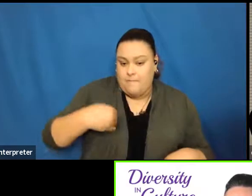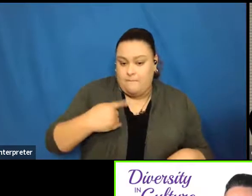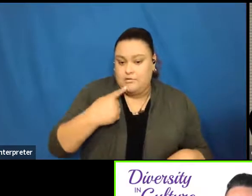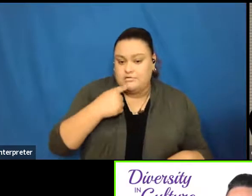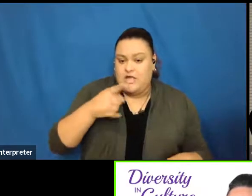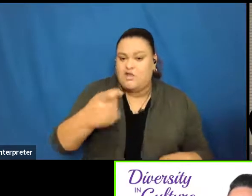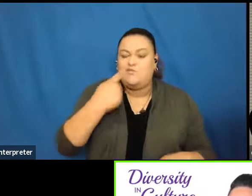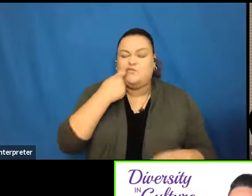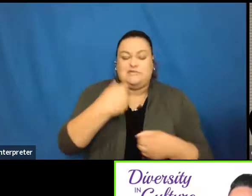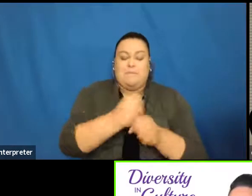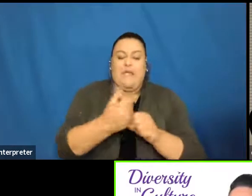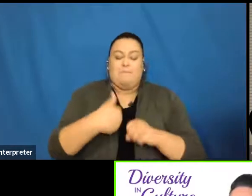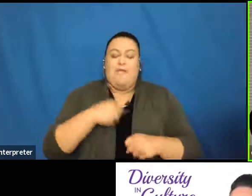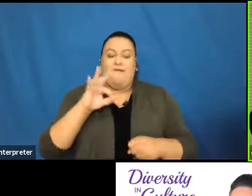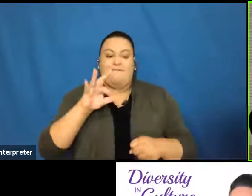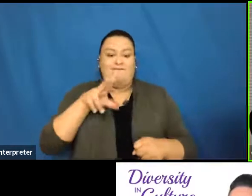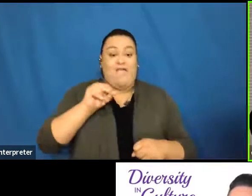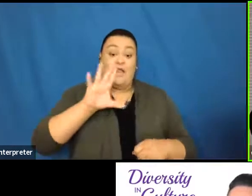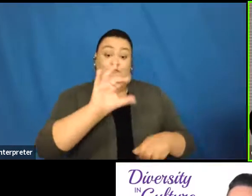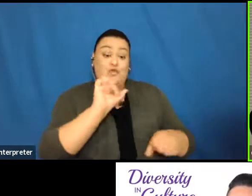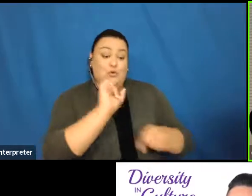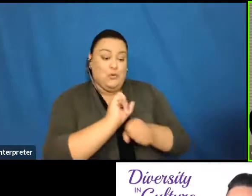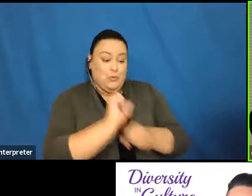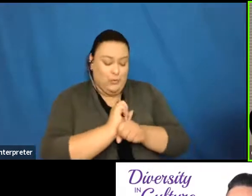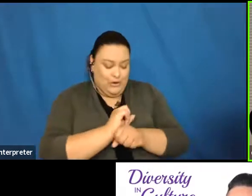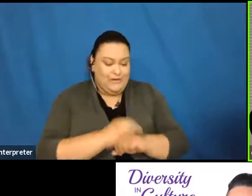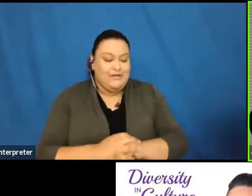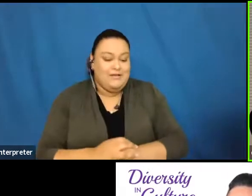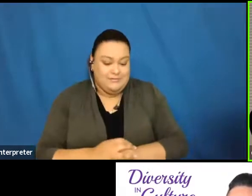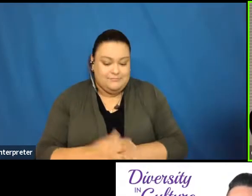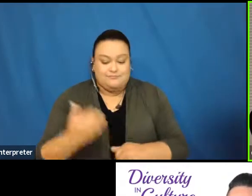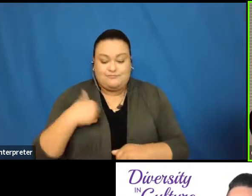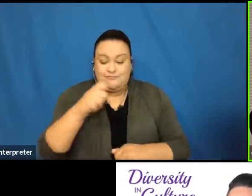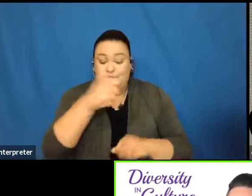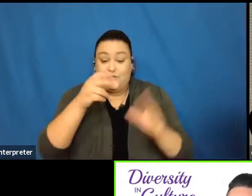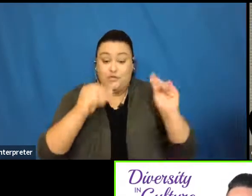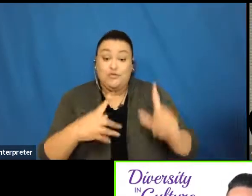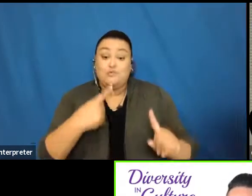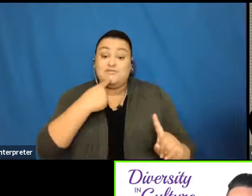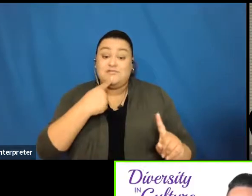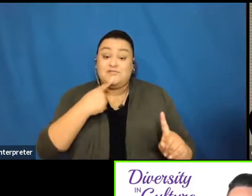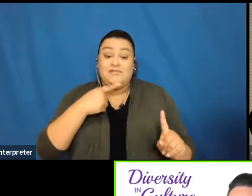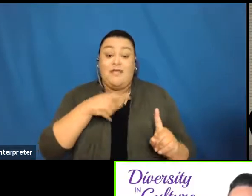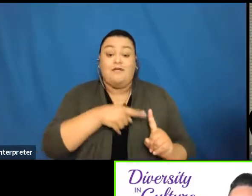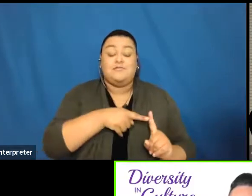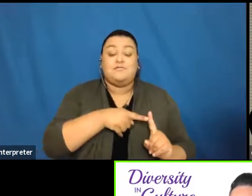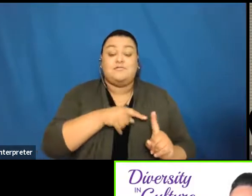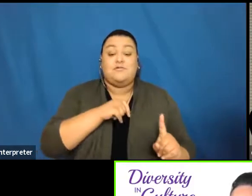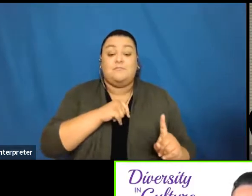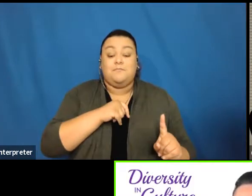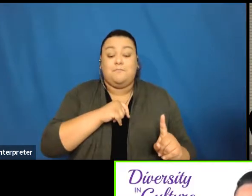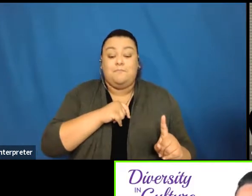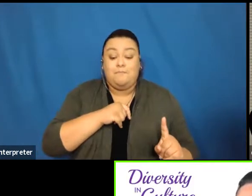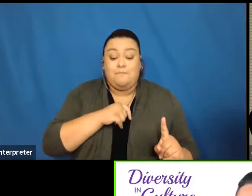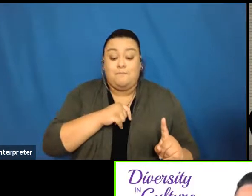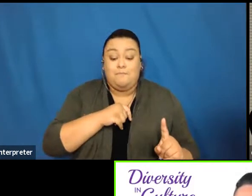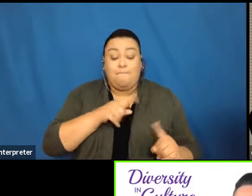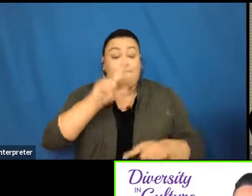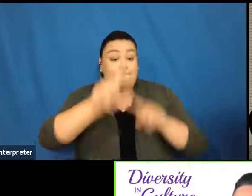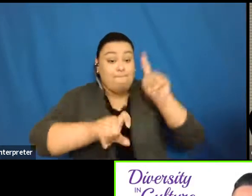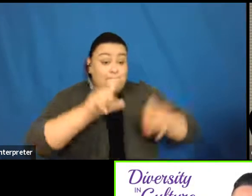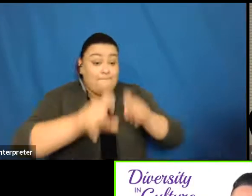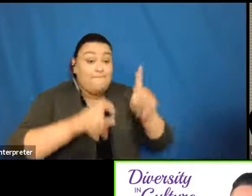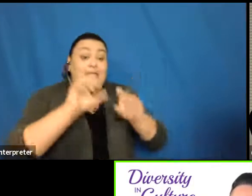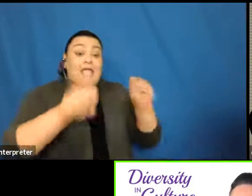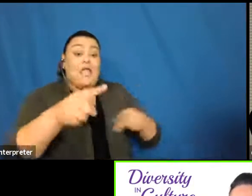of your work, Professor Munoz. And we've got another student who says, so they're asking you if you can repeat